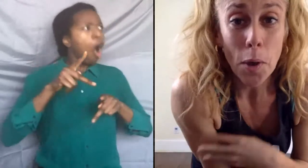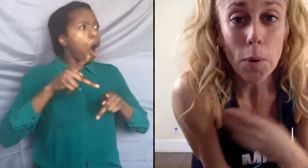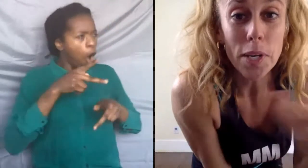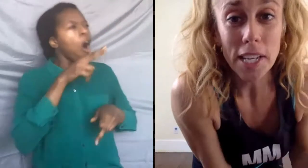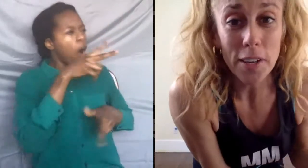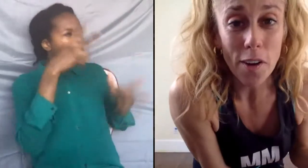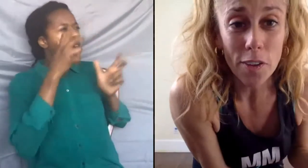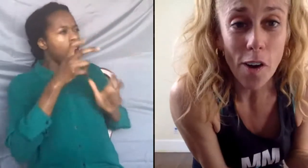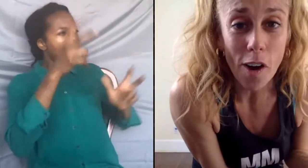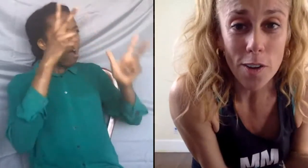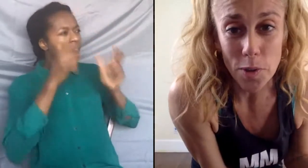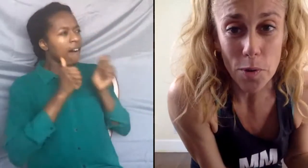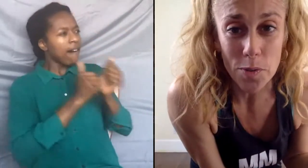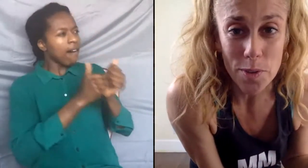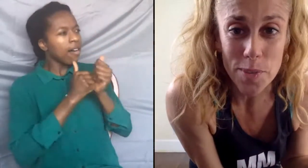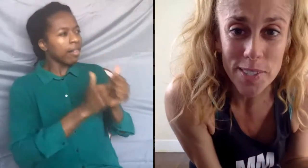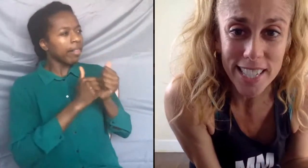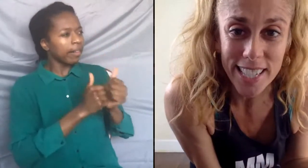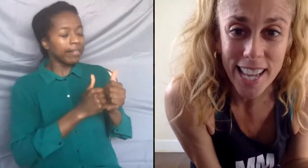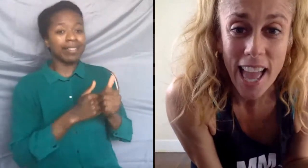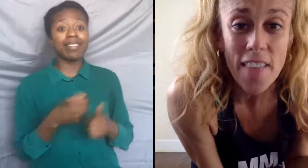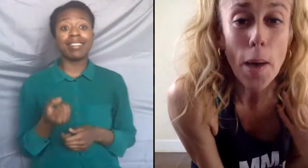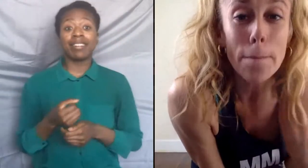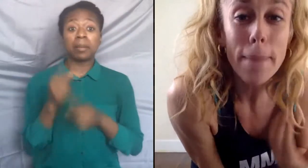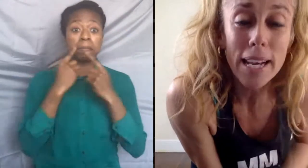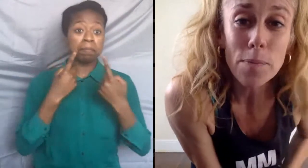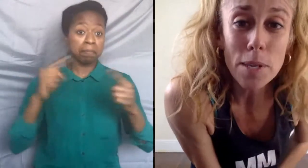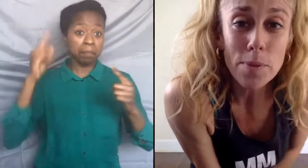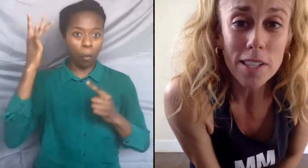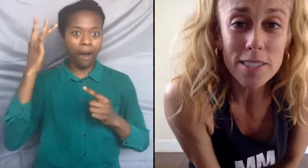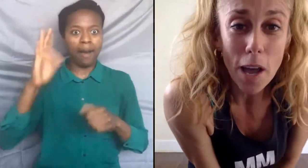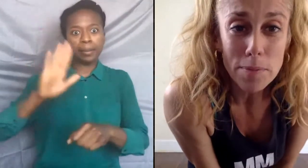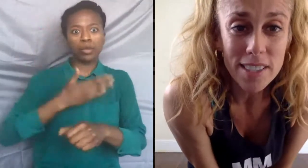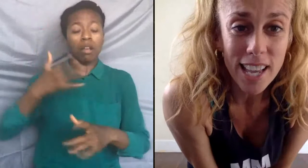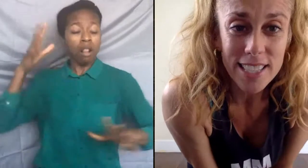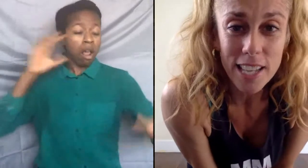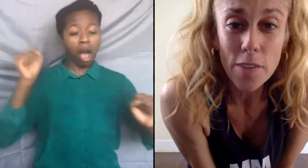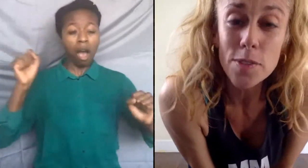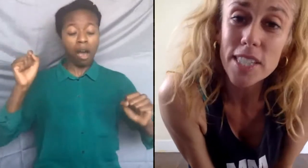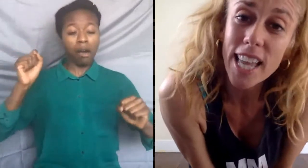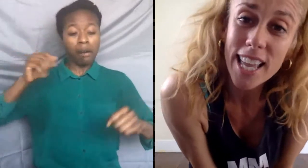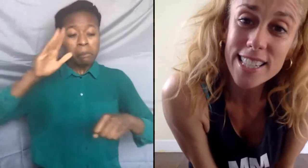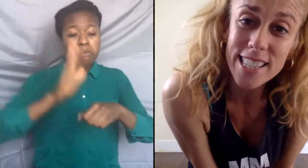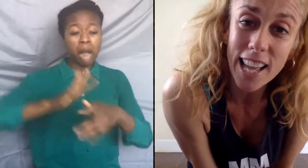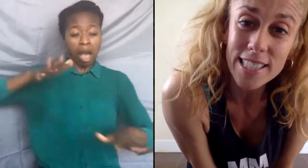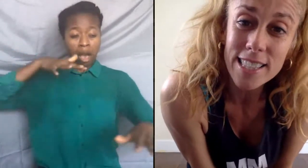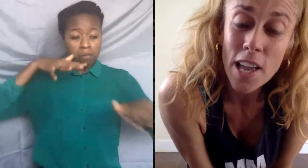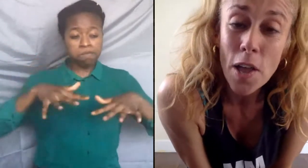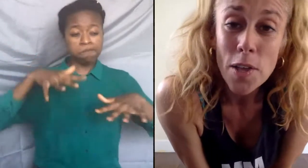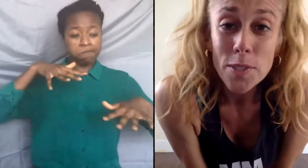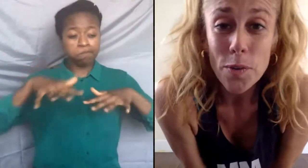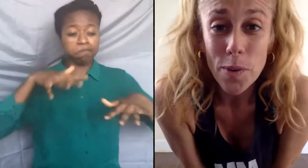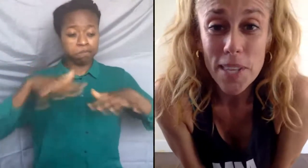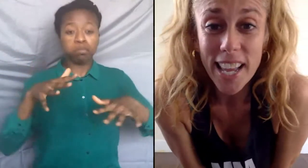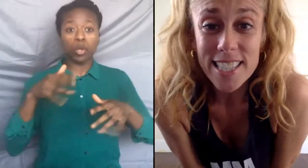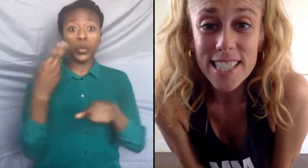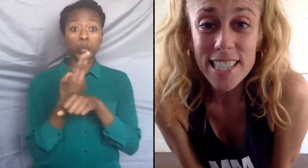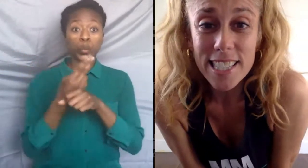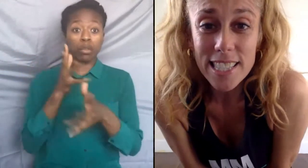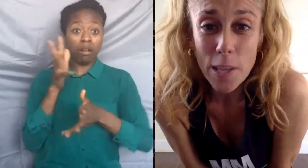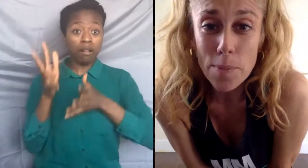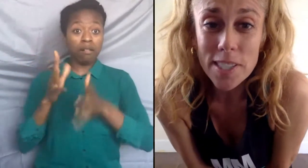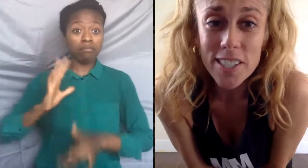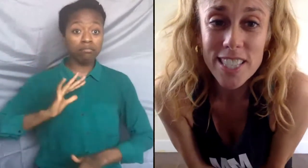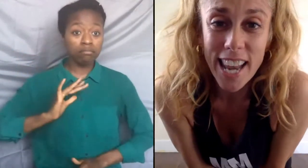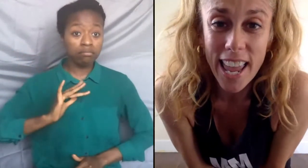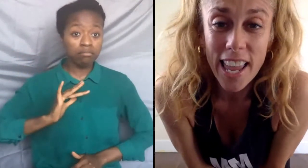course, who can hear all the calls over the music, that many people adopted the idea of using hand signs. So from the